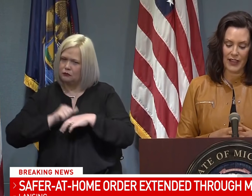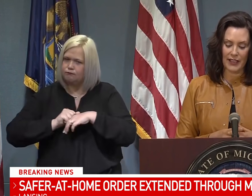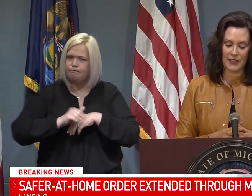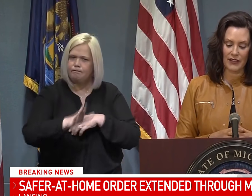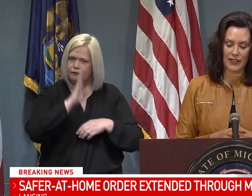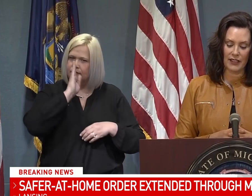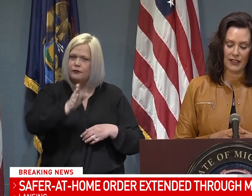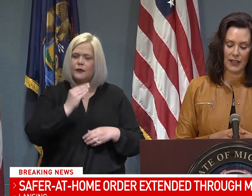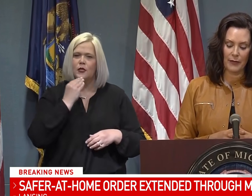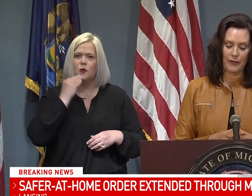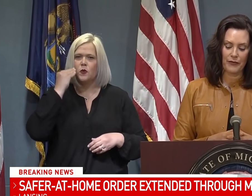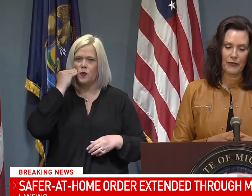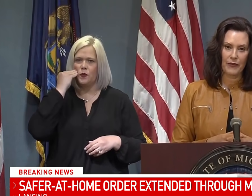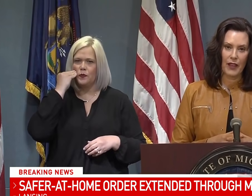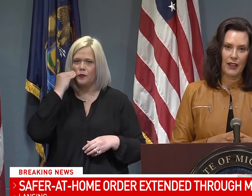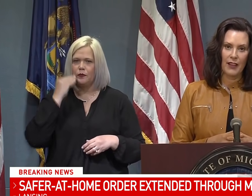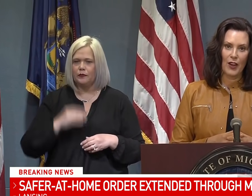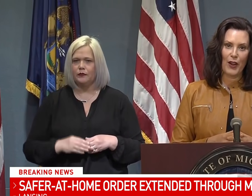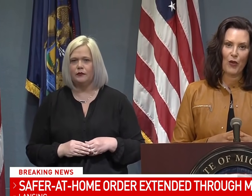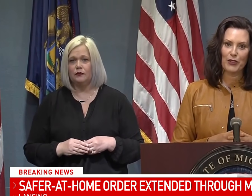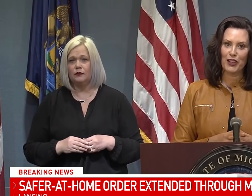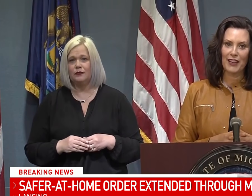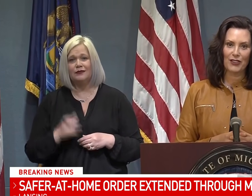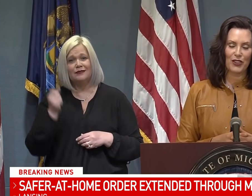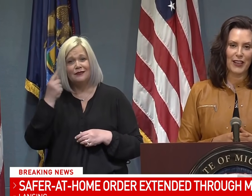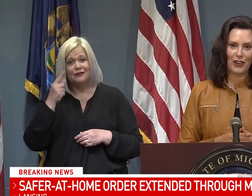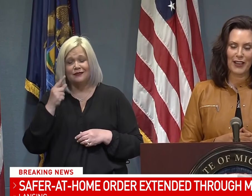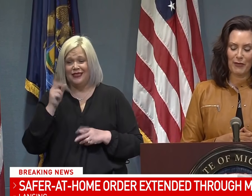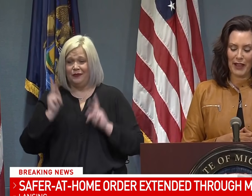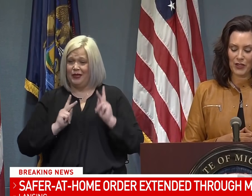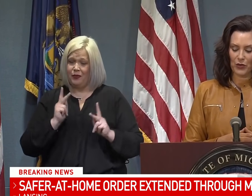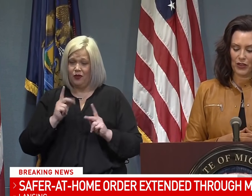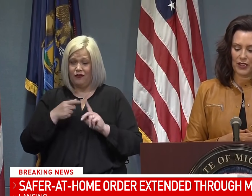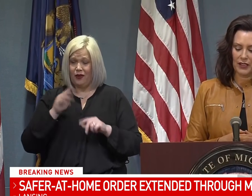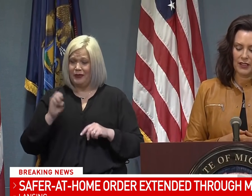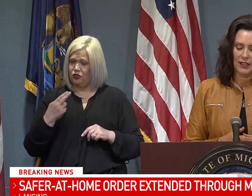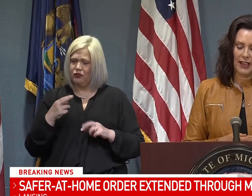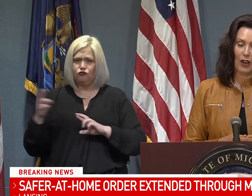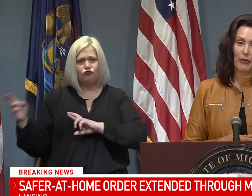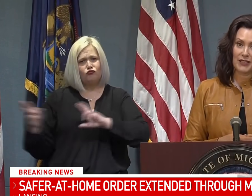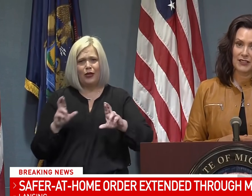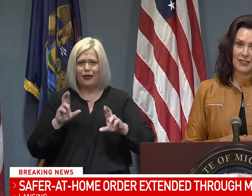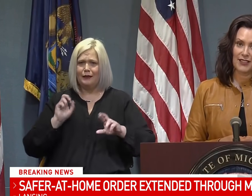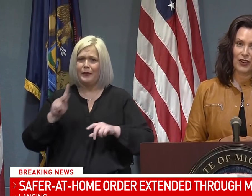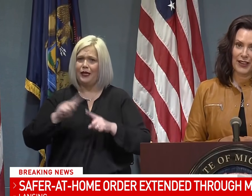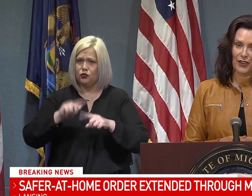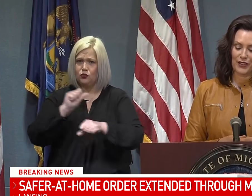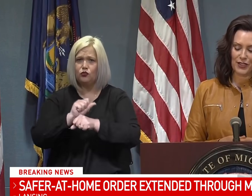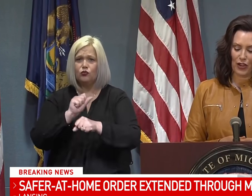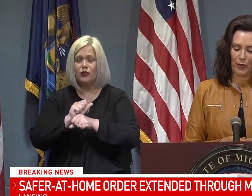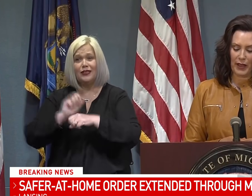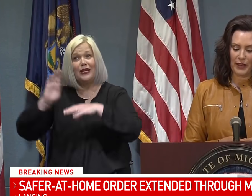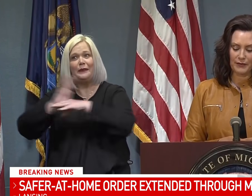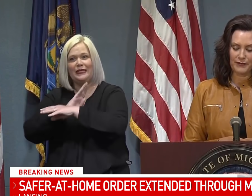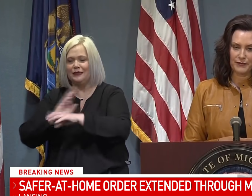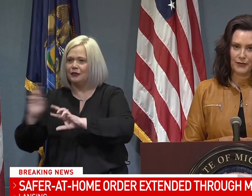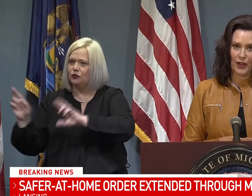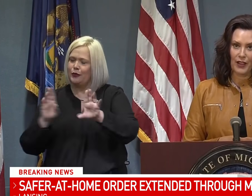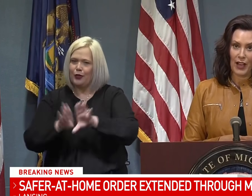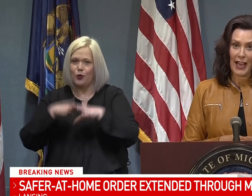positive case in the facility. Now, I know Michiganders are eager to get back to work. and our businesses are eager to start up